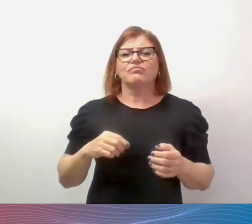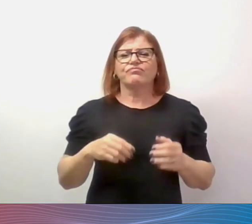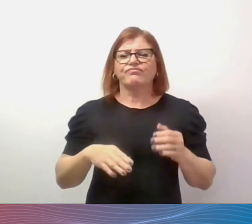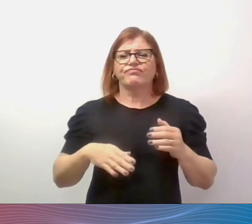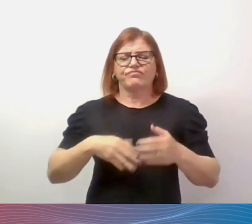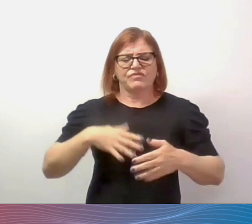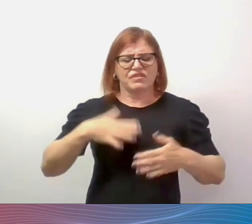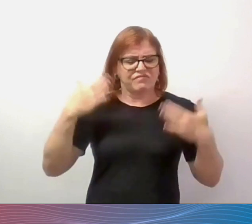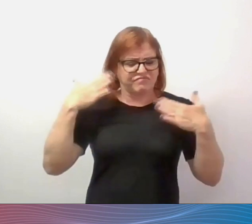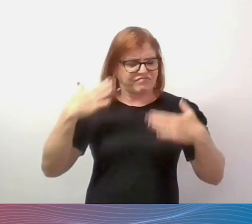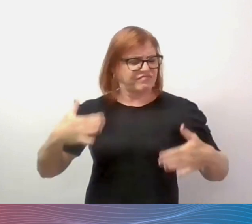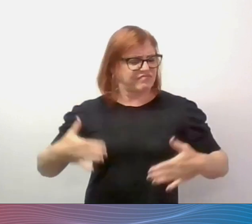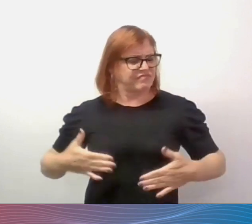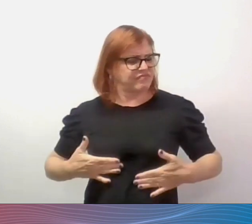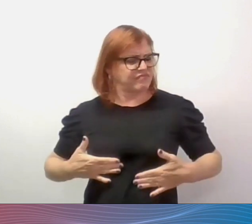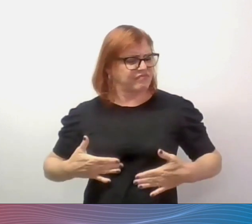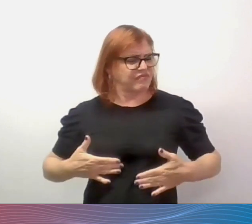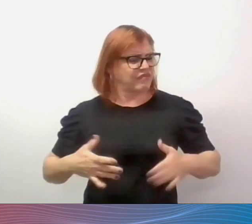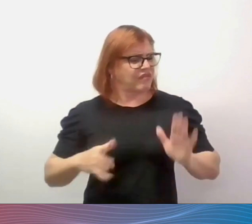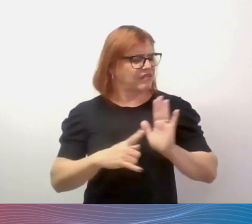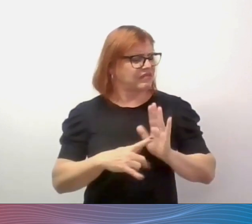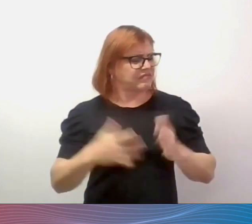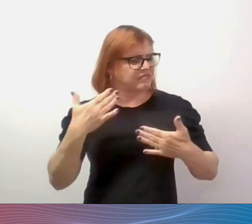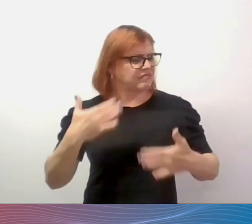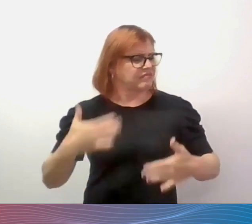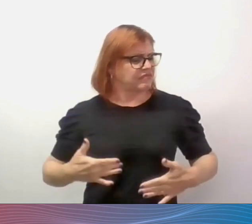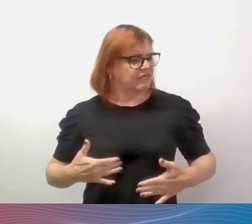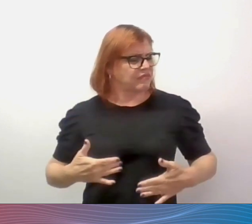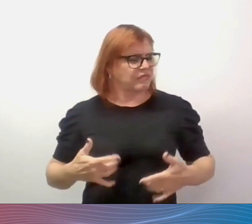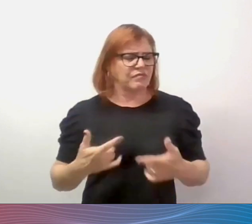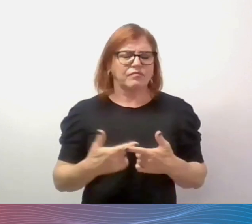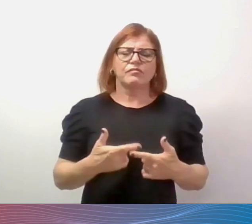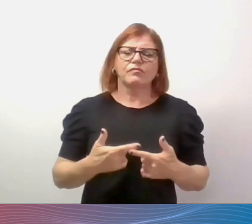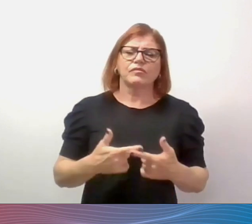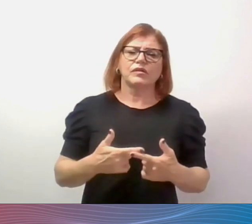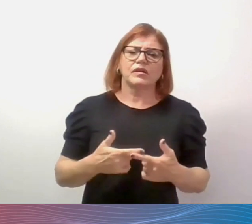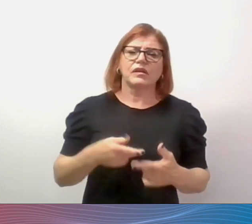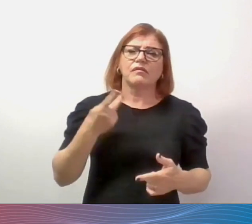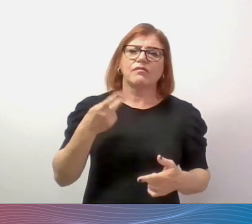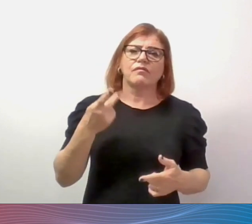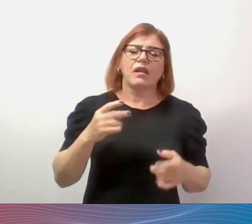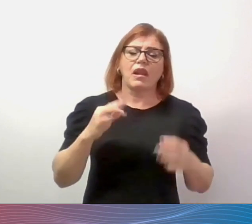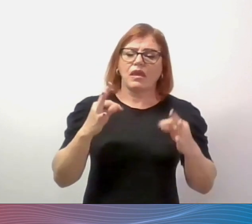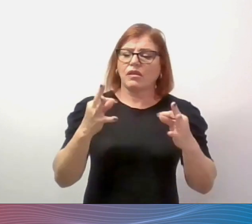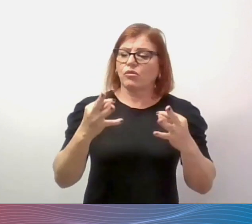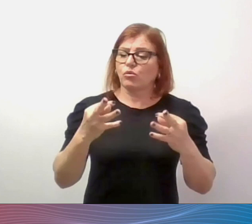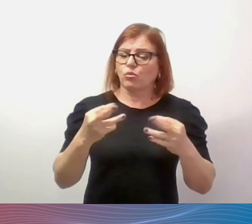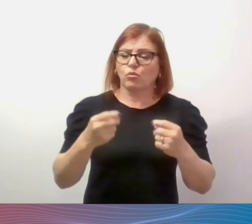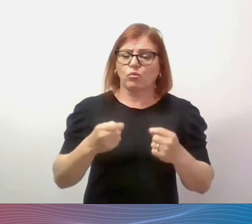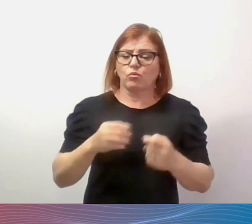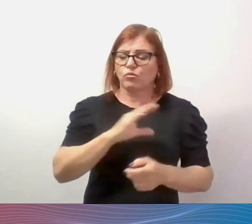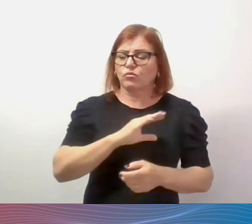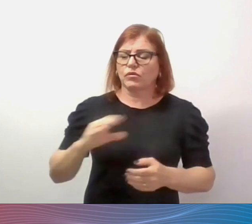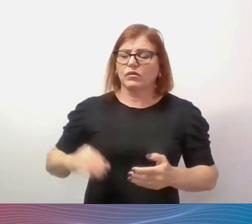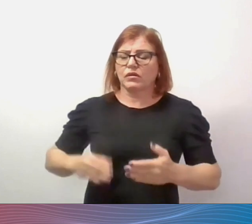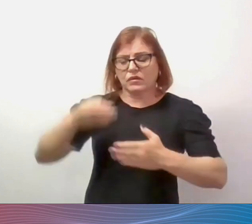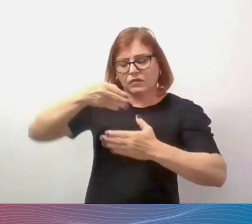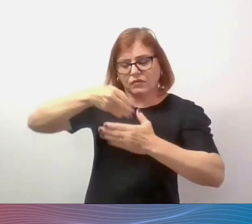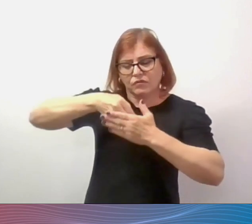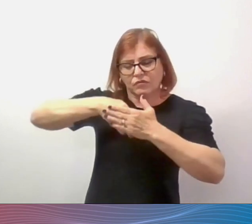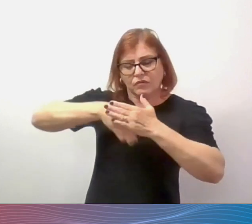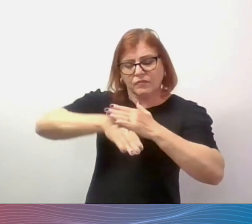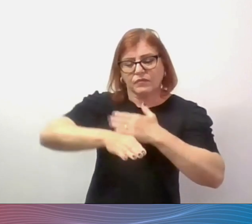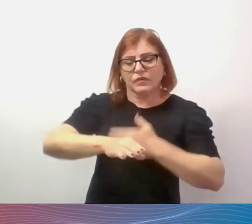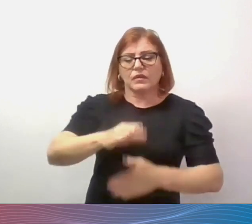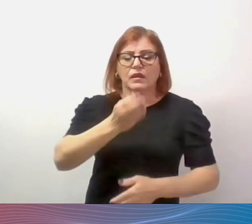in a outward way. Porque eu falei tudo isso ainda sobre Cristo habitar em nosso coração. Why did I say all